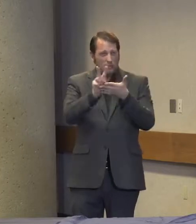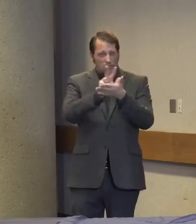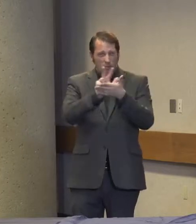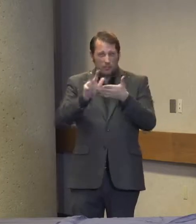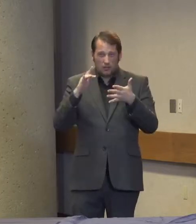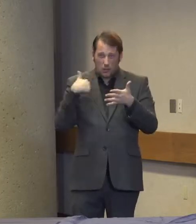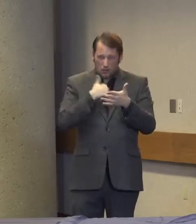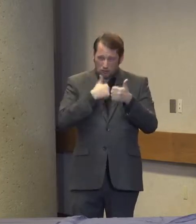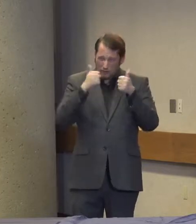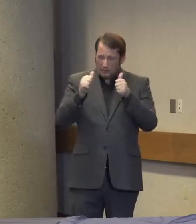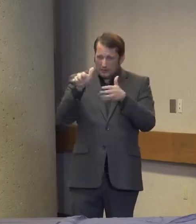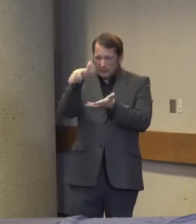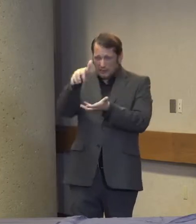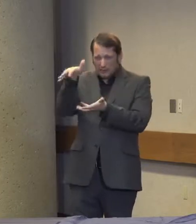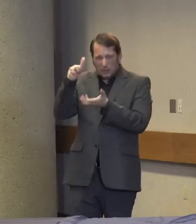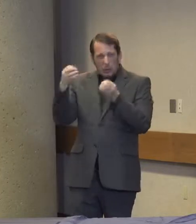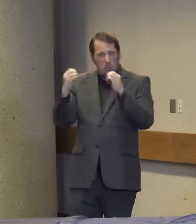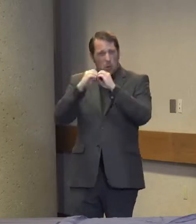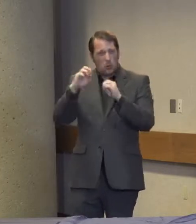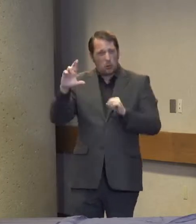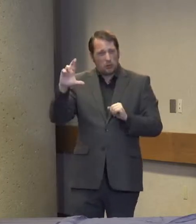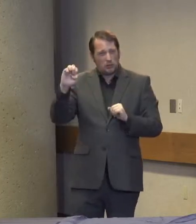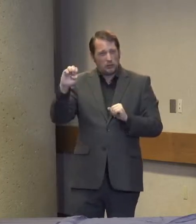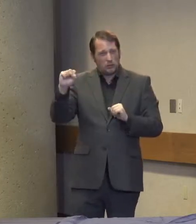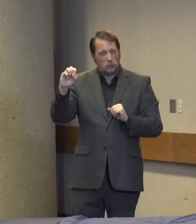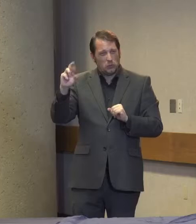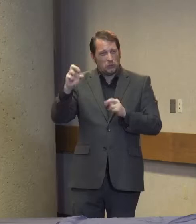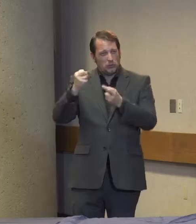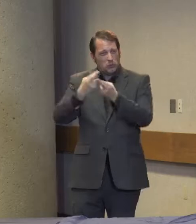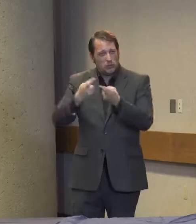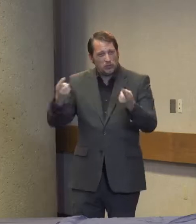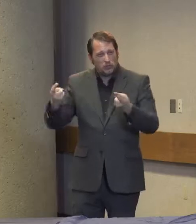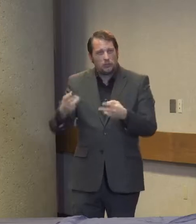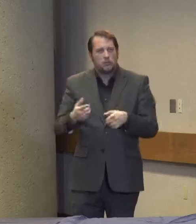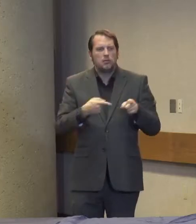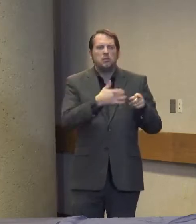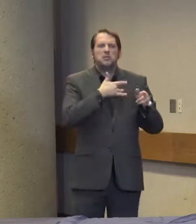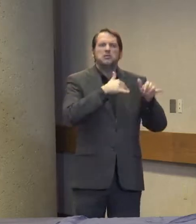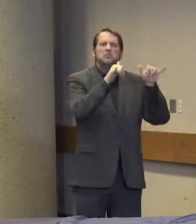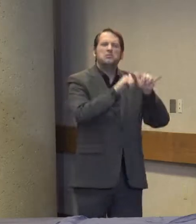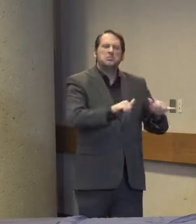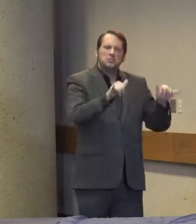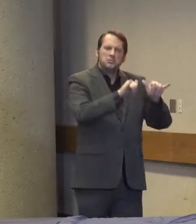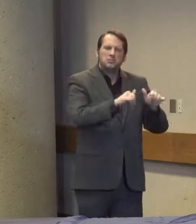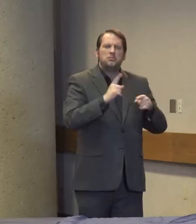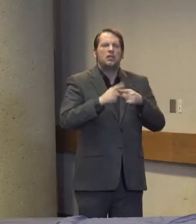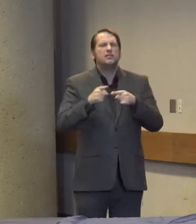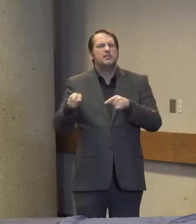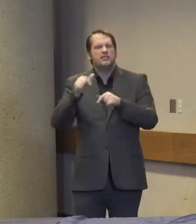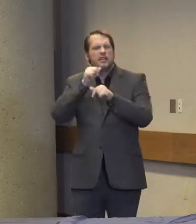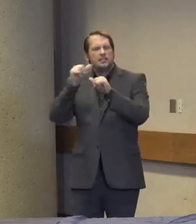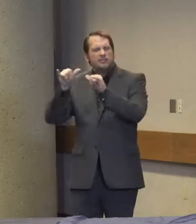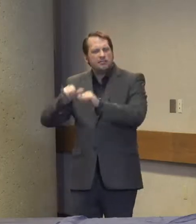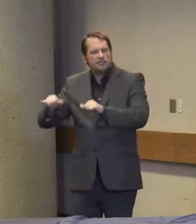traditional and non-traditional vendors that we try and acquire resources from. We have the state partners, we have our federal partners who provide us some level of resources. We have